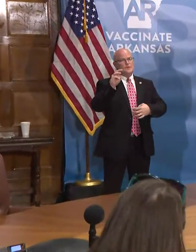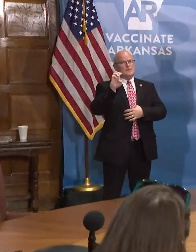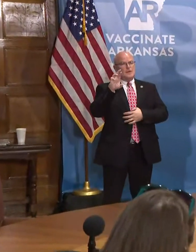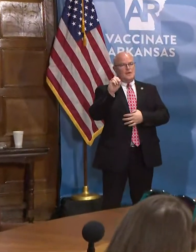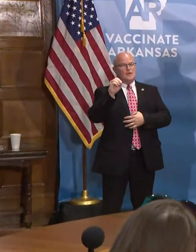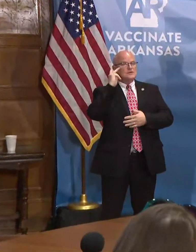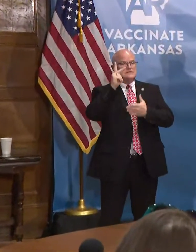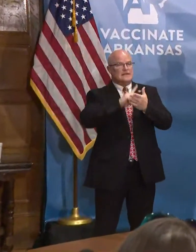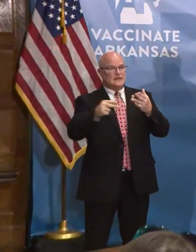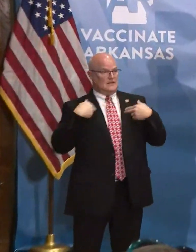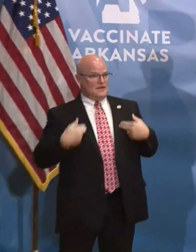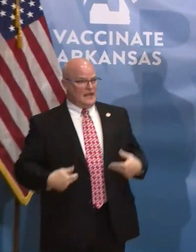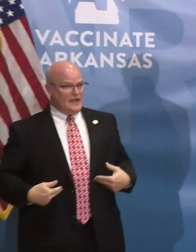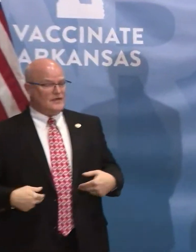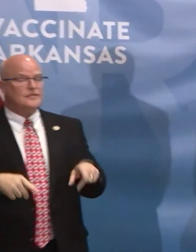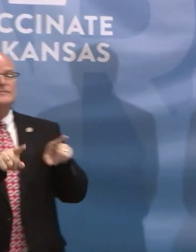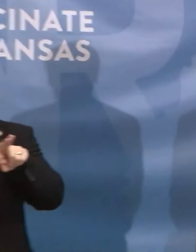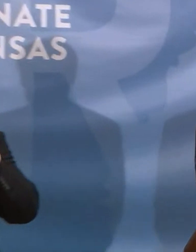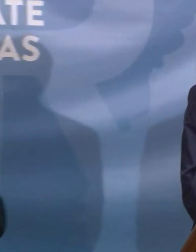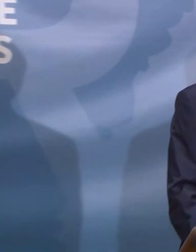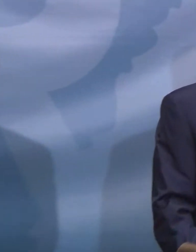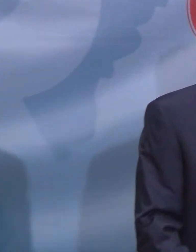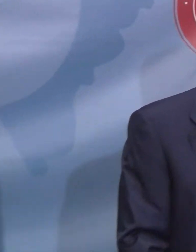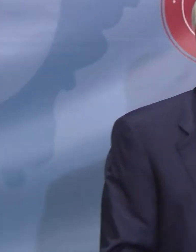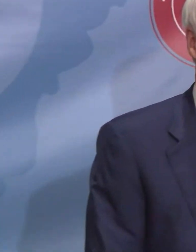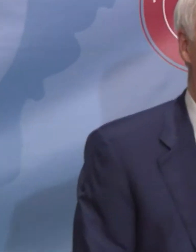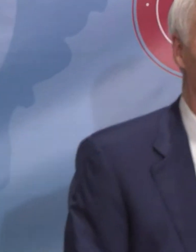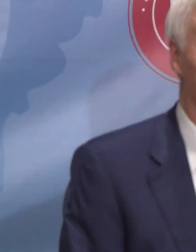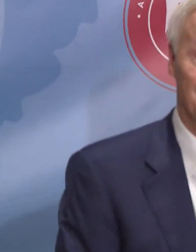of Health. I'm also